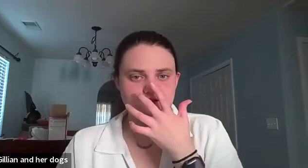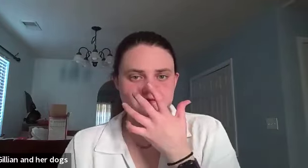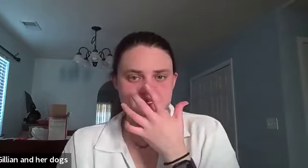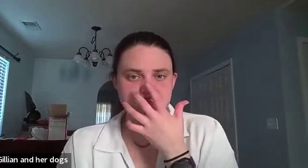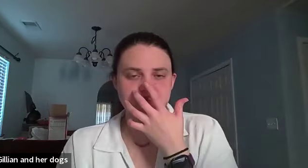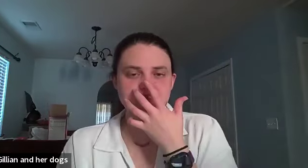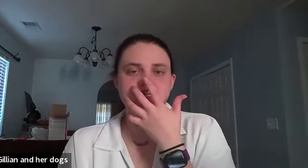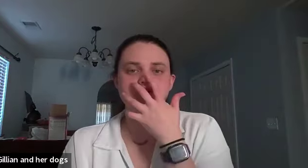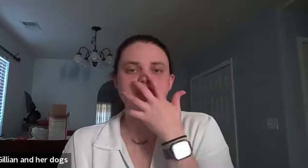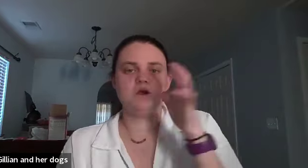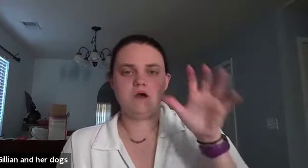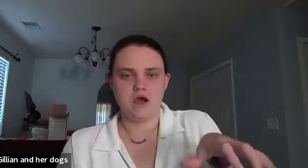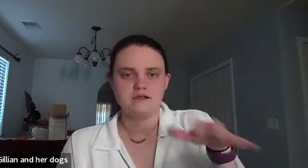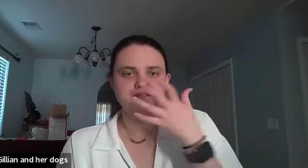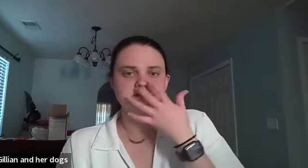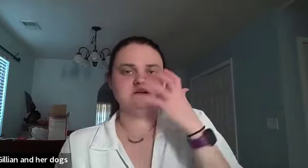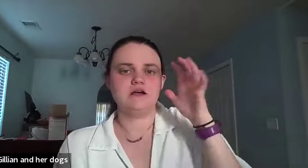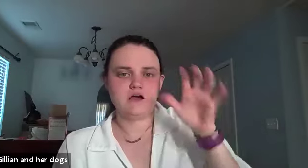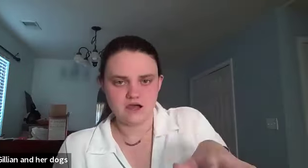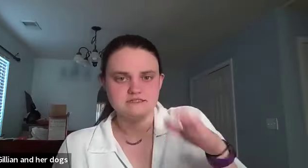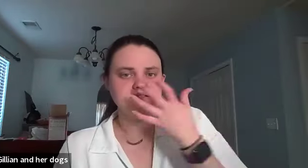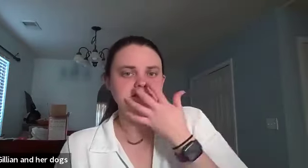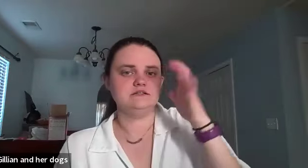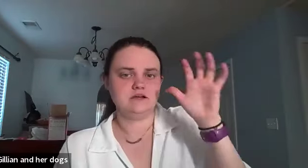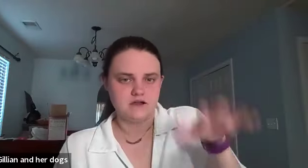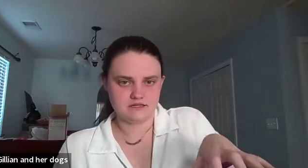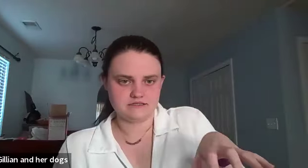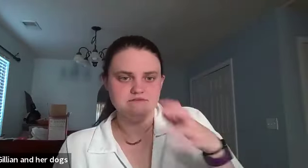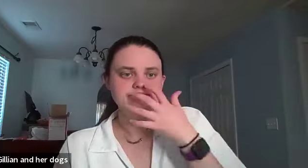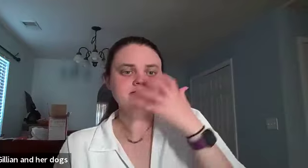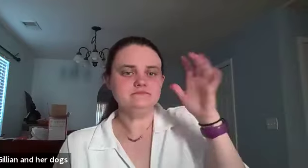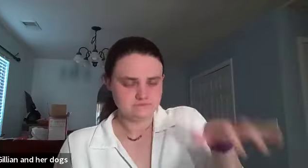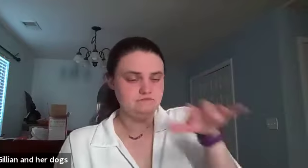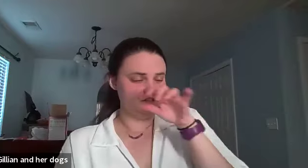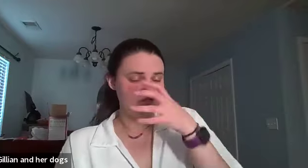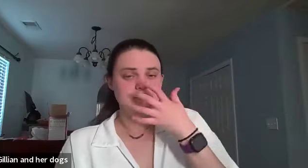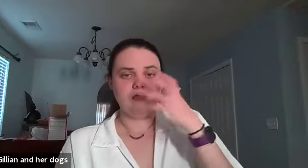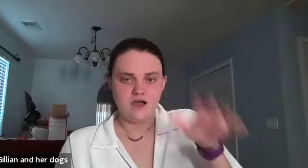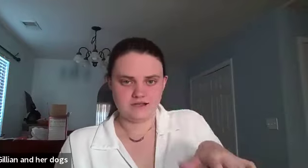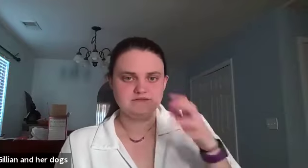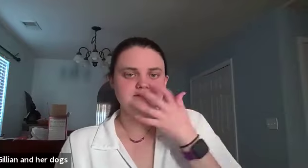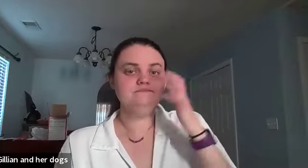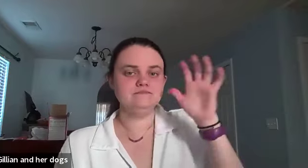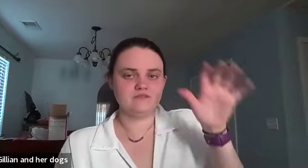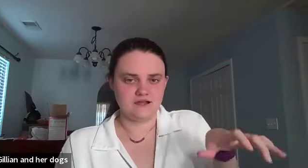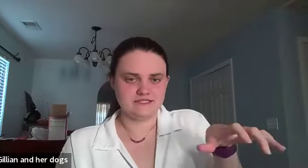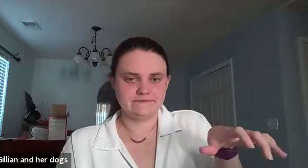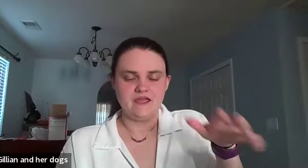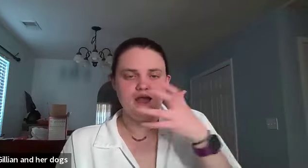your face like this, and you're going to go hot, hot, hot. Excuse me, hot, hot. I